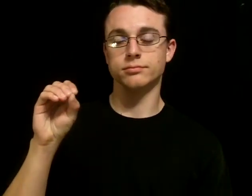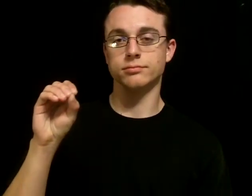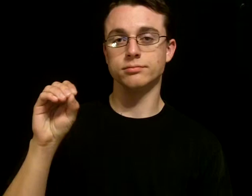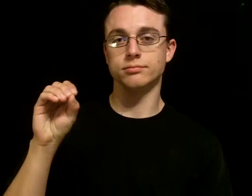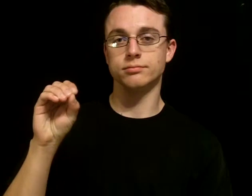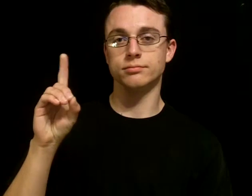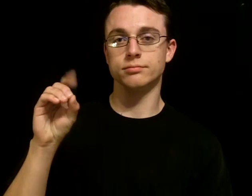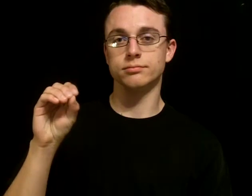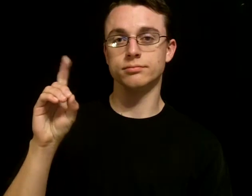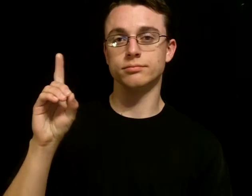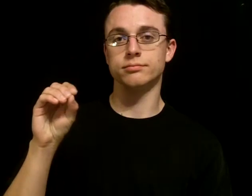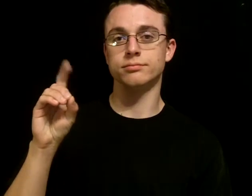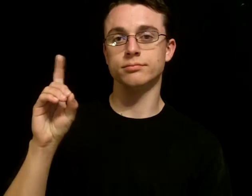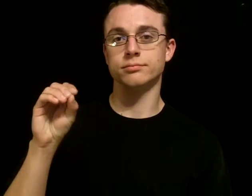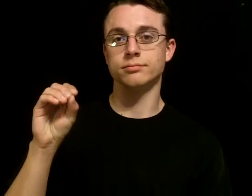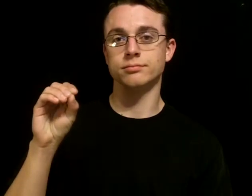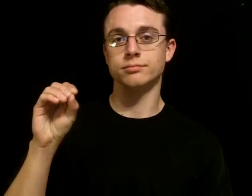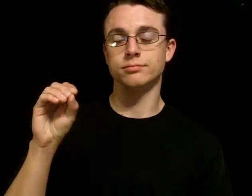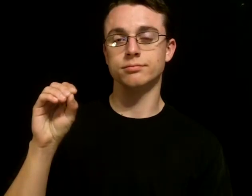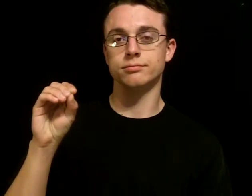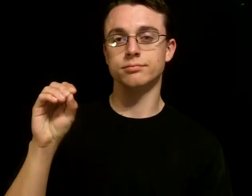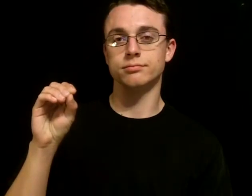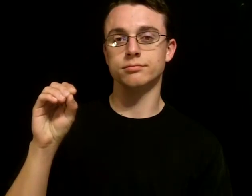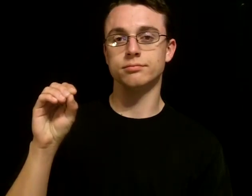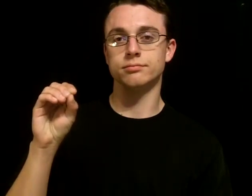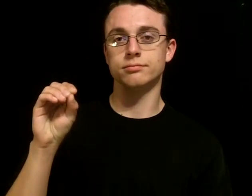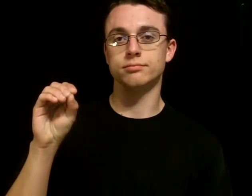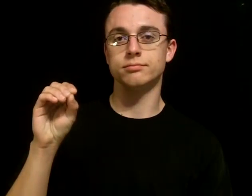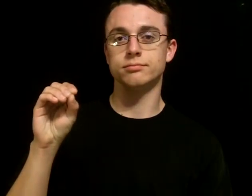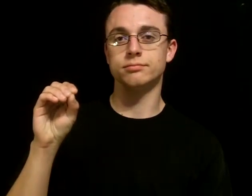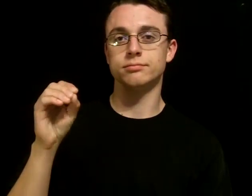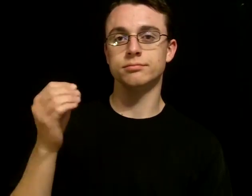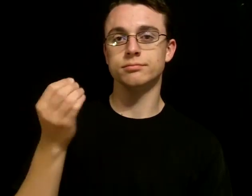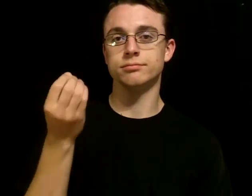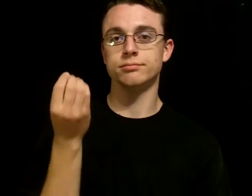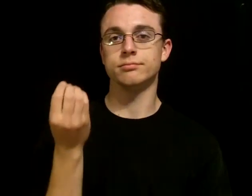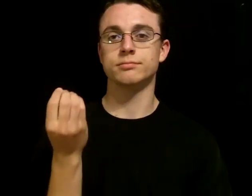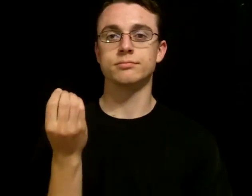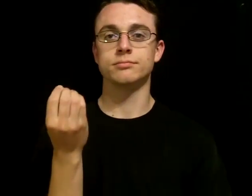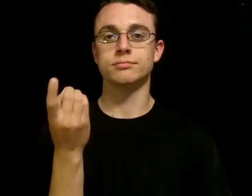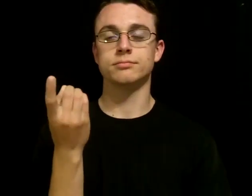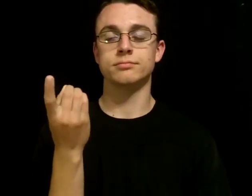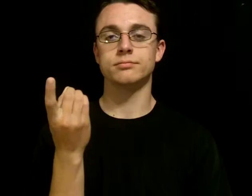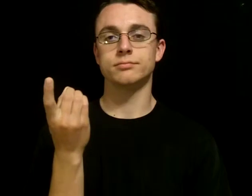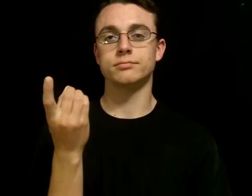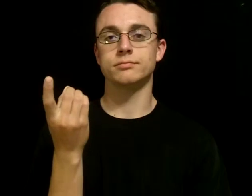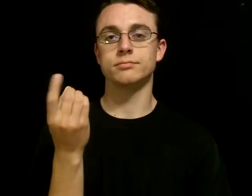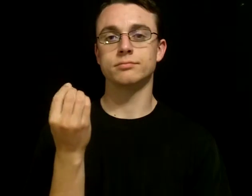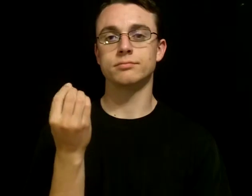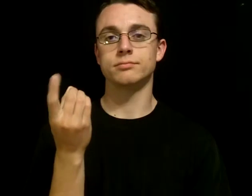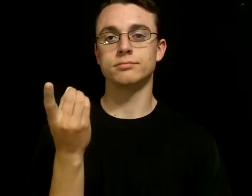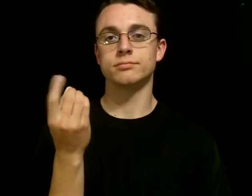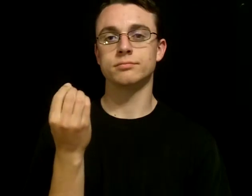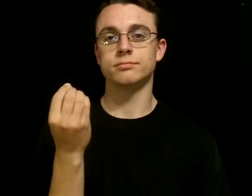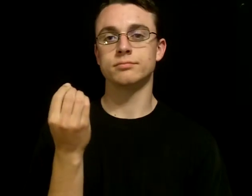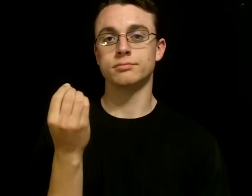if you do those several times, that's all it is. Well, over time, the sign has flipped over, and then if you do two